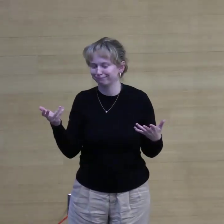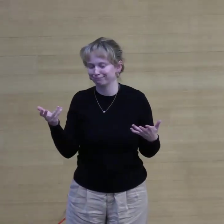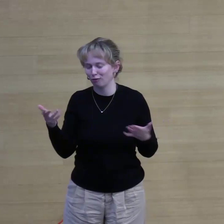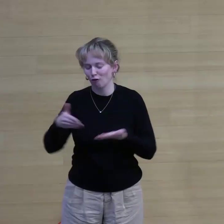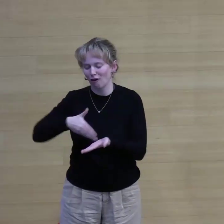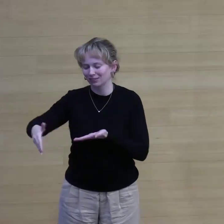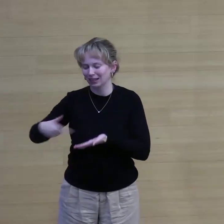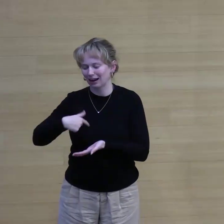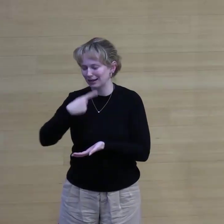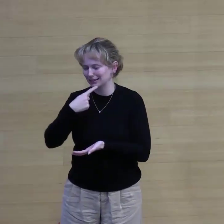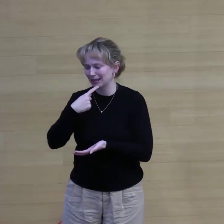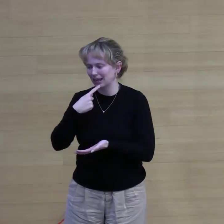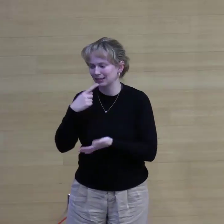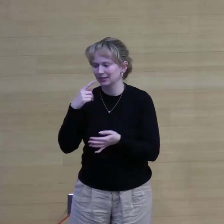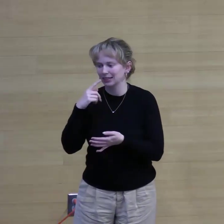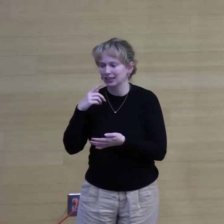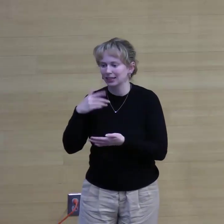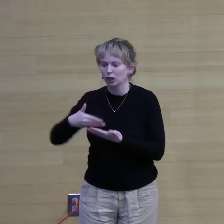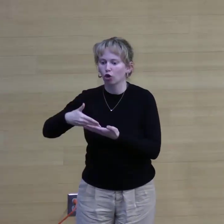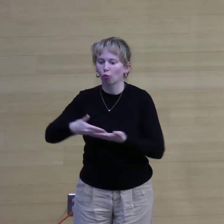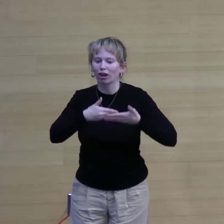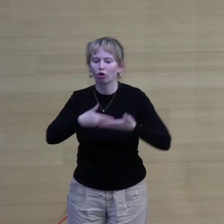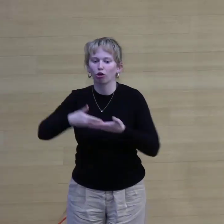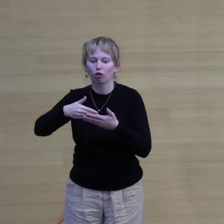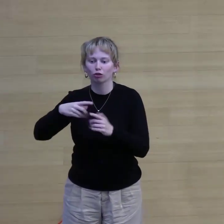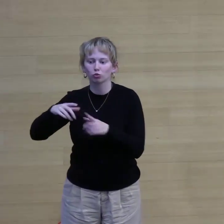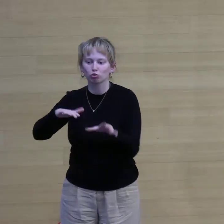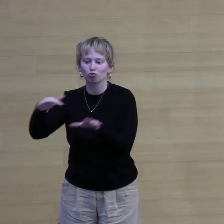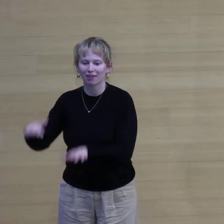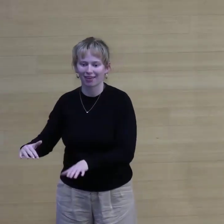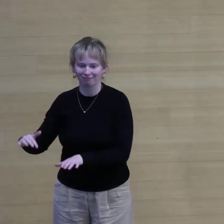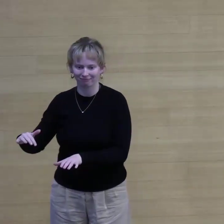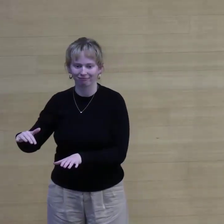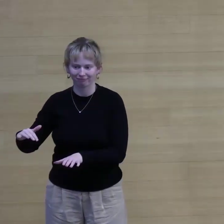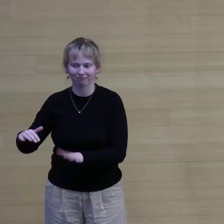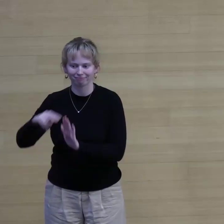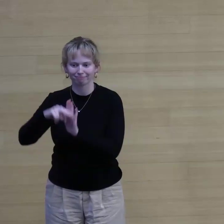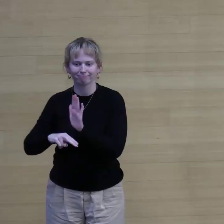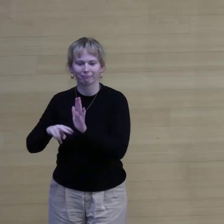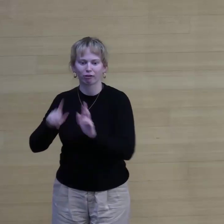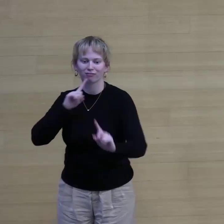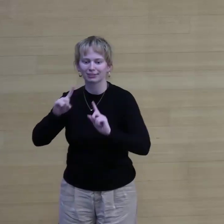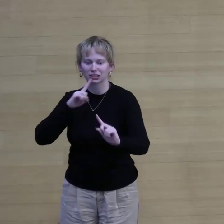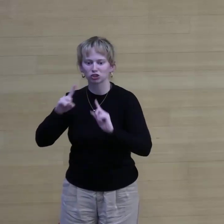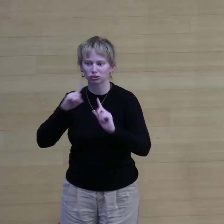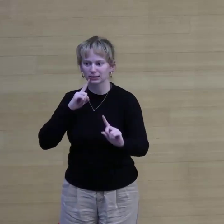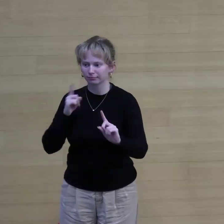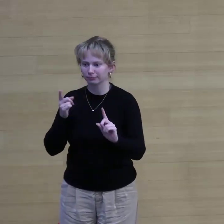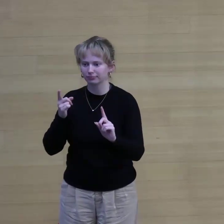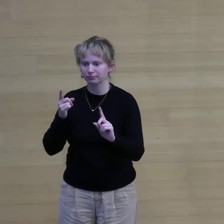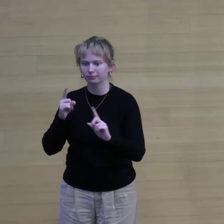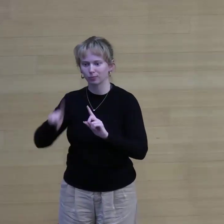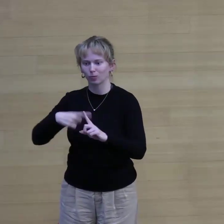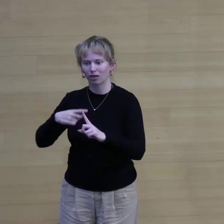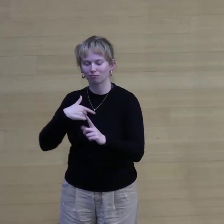I often say, I'm sorry, that this is a cradle to grave conversation. And when I am talking